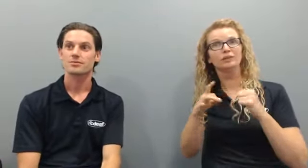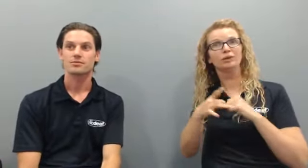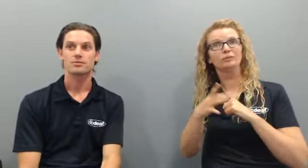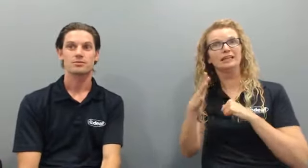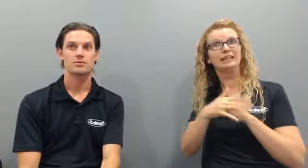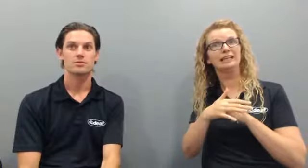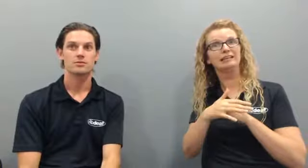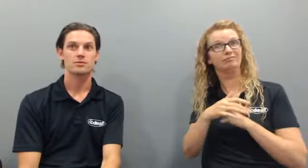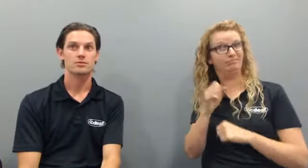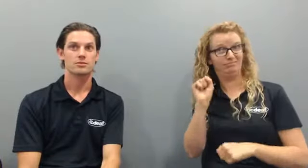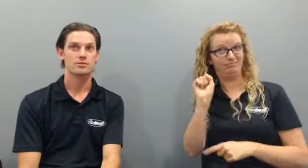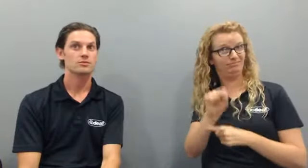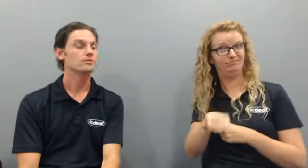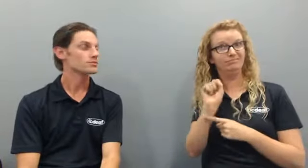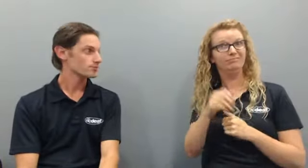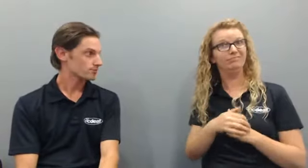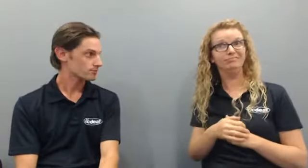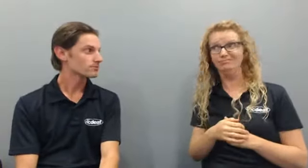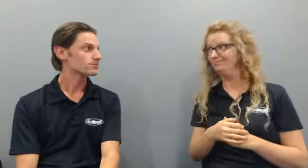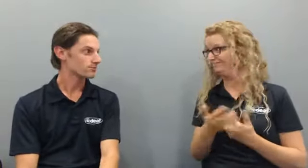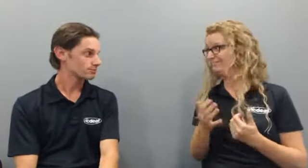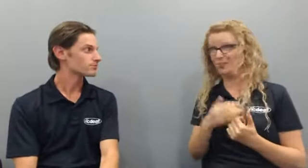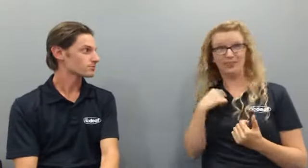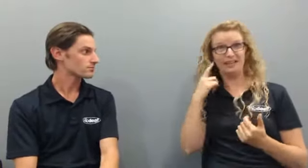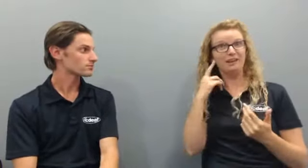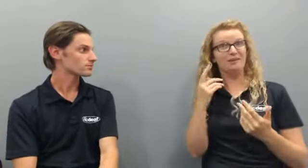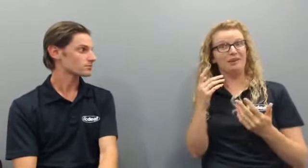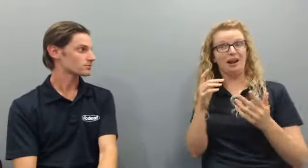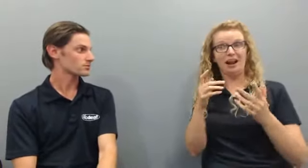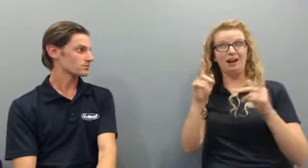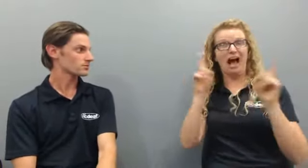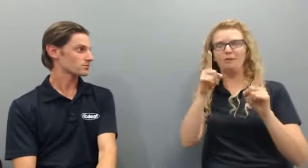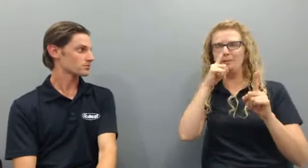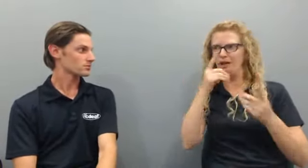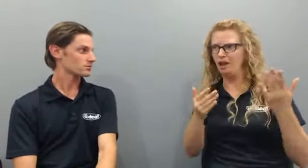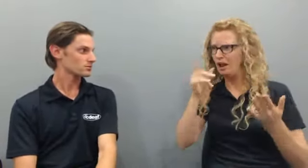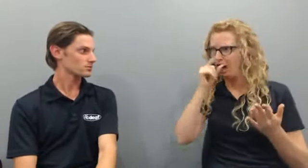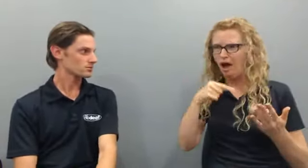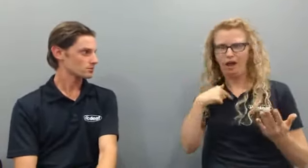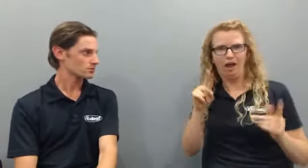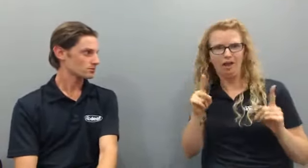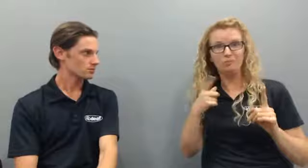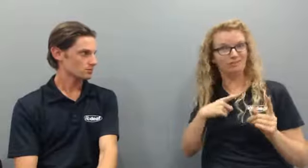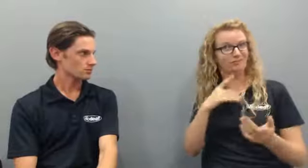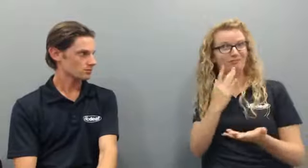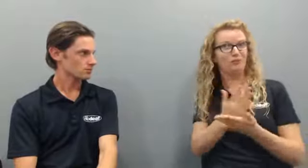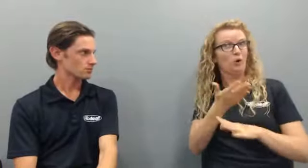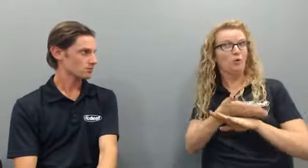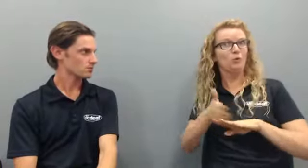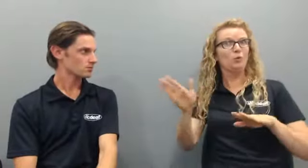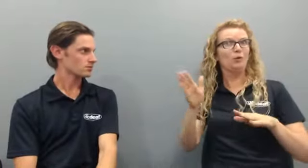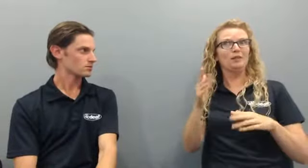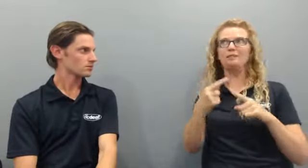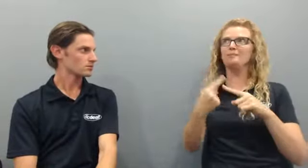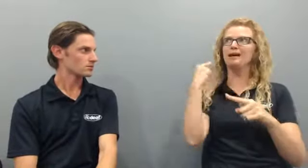Can we have interpreters at weddings? Yep, absolutely we can. Now, people aren't sure what they can use NDIS funds for